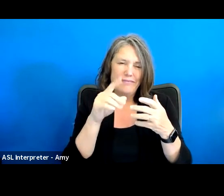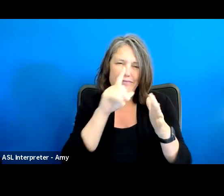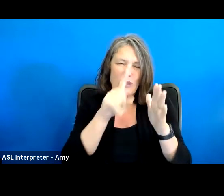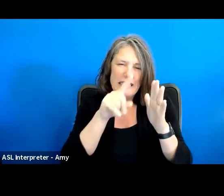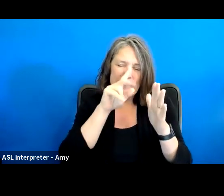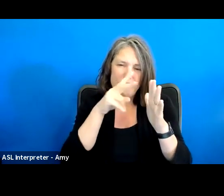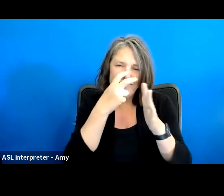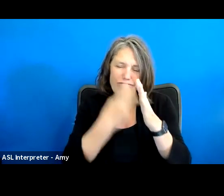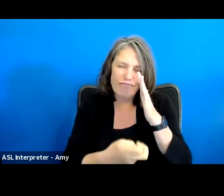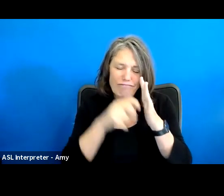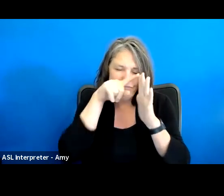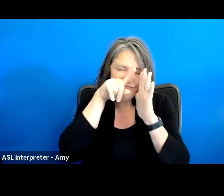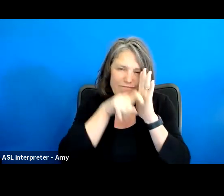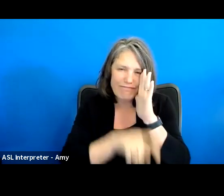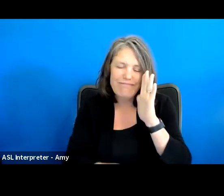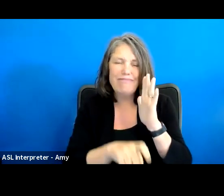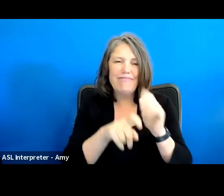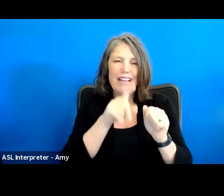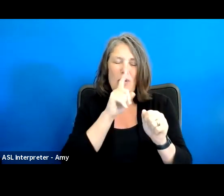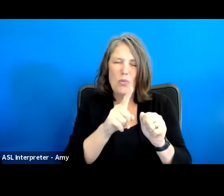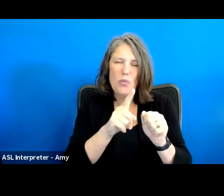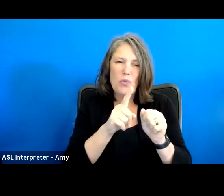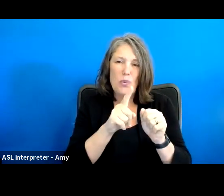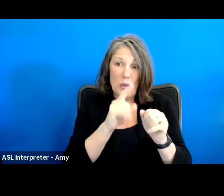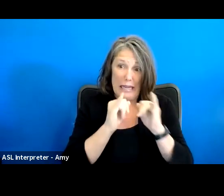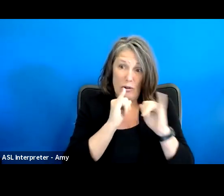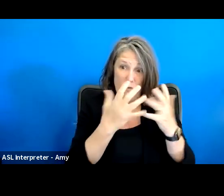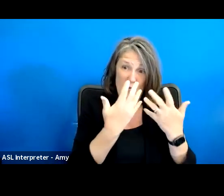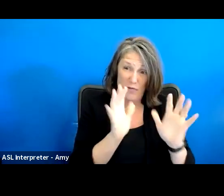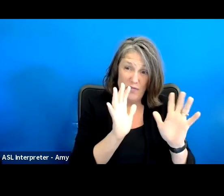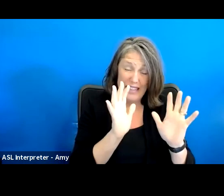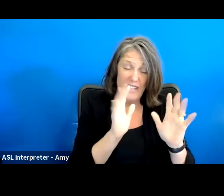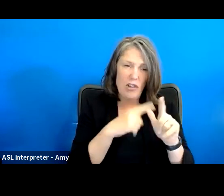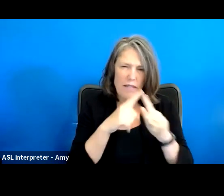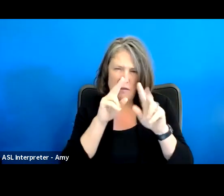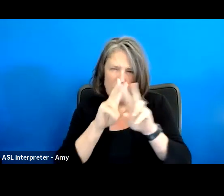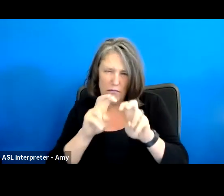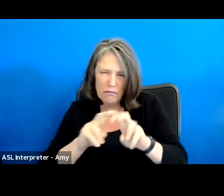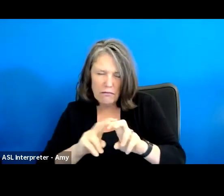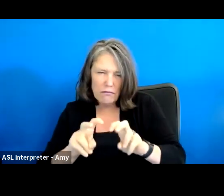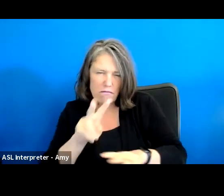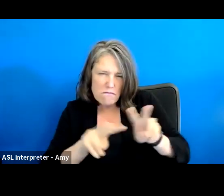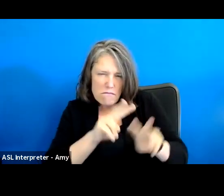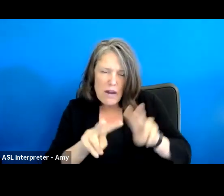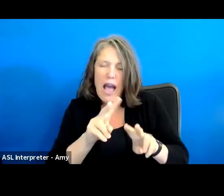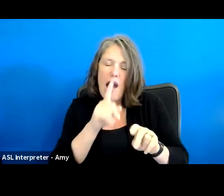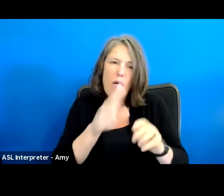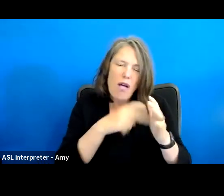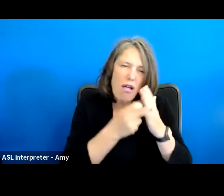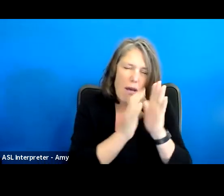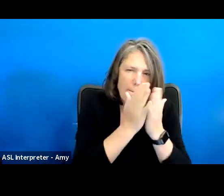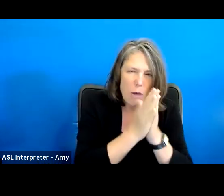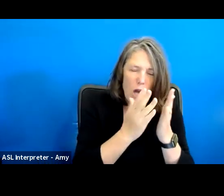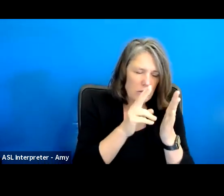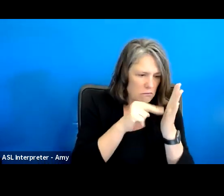and contextualizing an interview after it's been recorded. I often dive into a book or two that helps